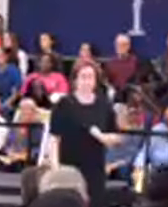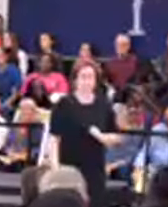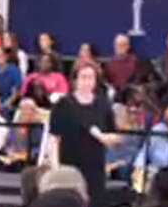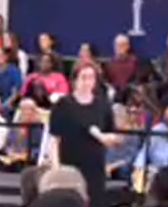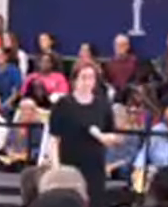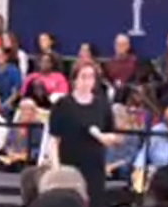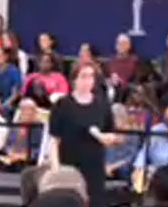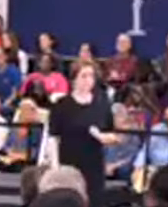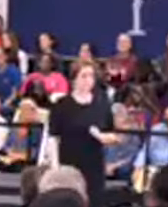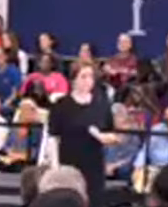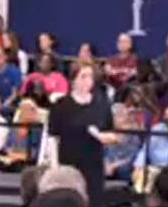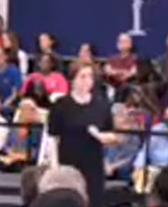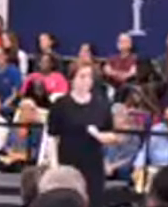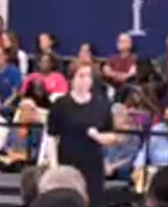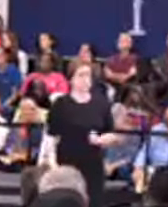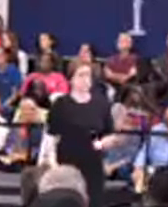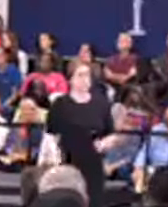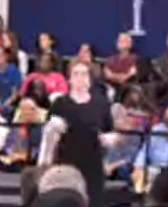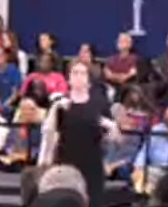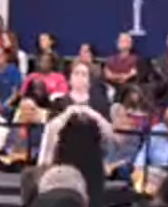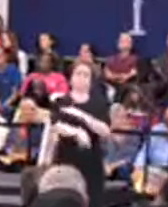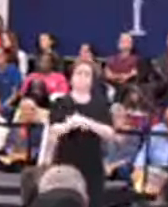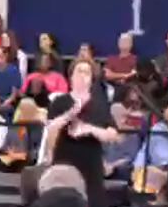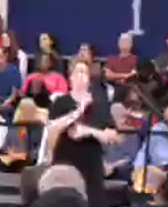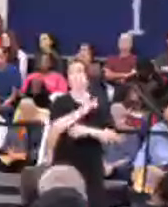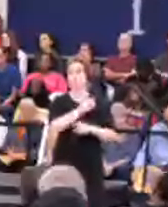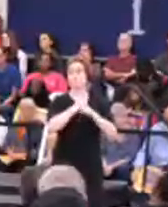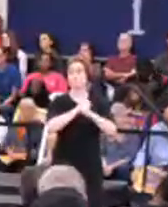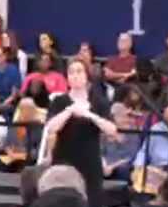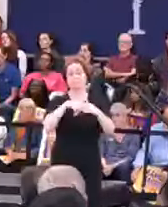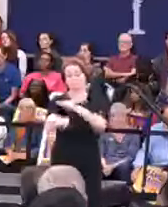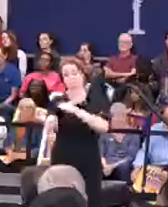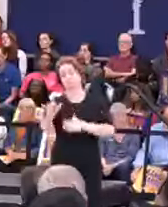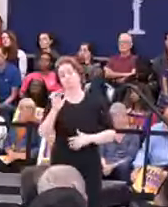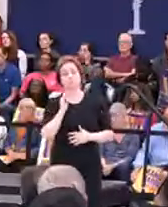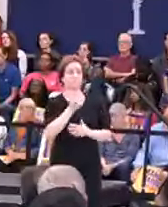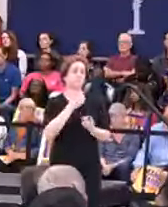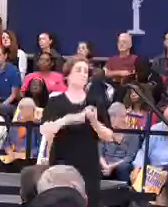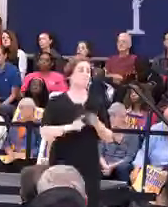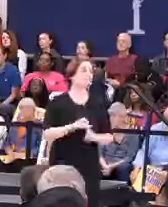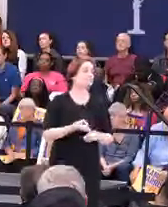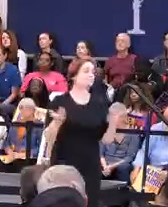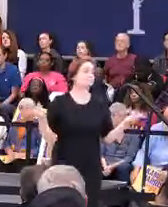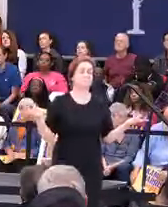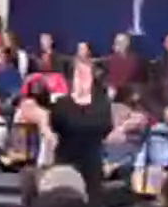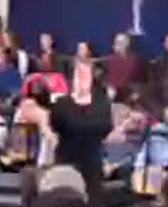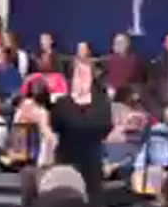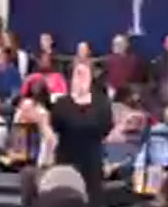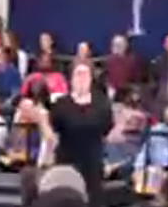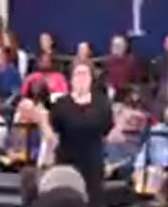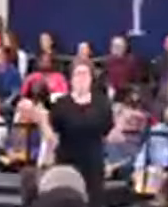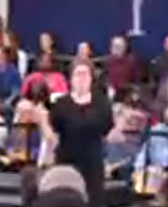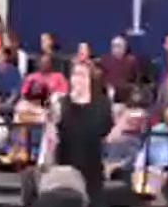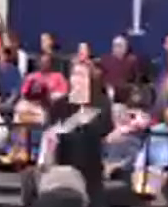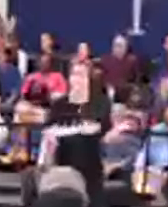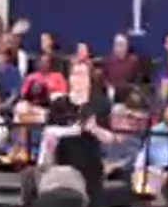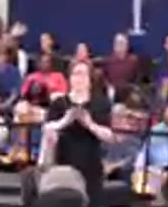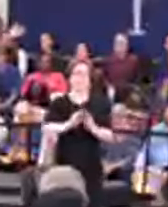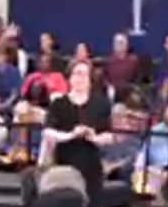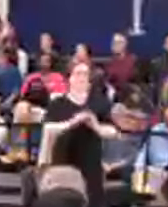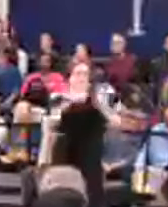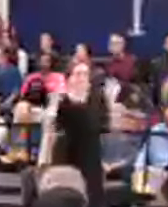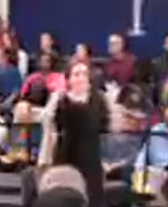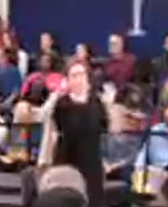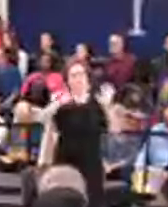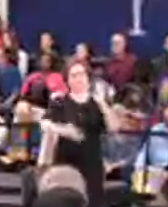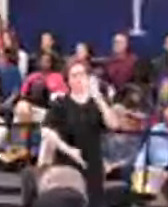Just selling our security out, selling our friends out. So the point is obvious. He needs